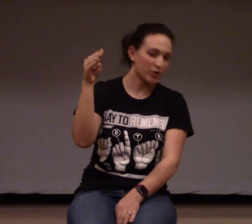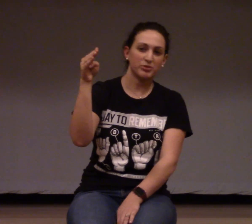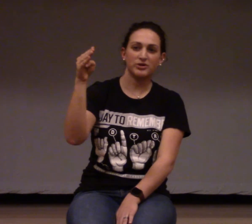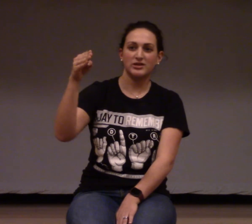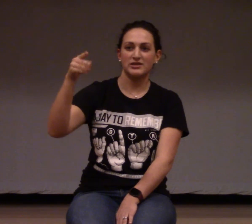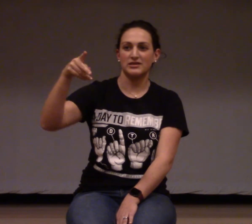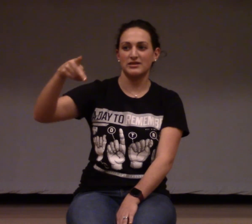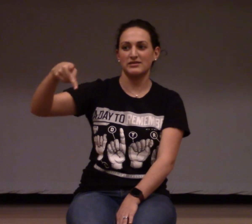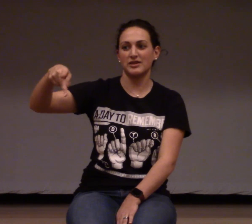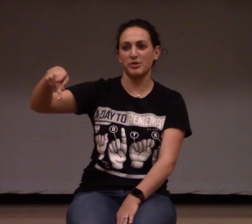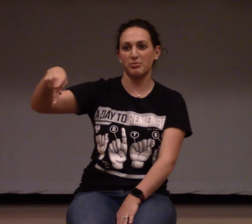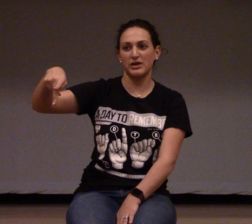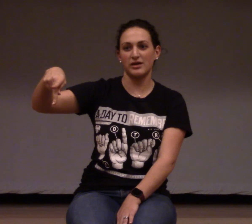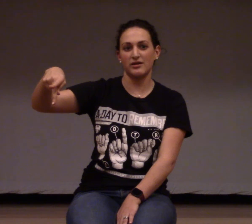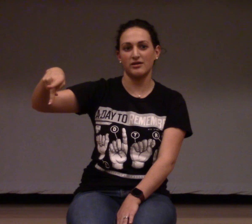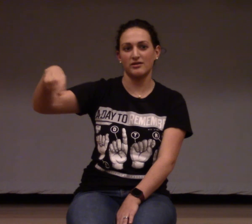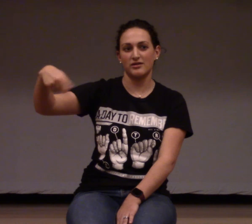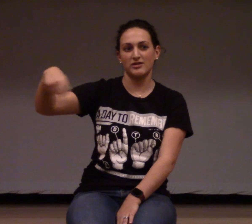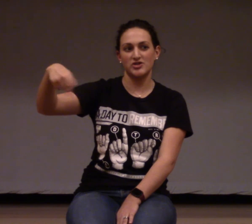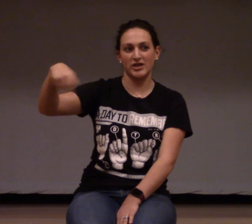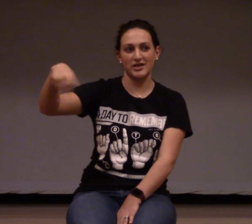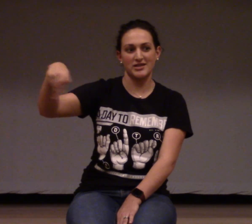Purple is going to be a P. Shake it.